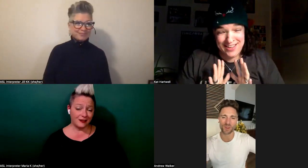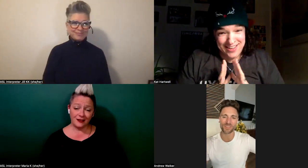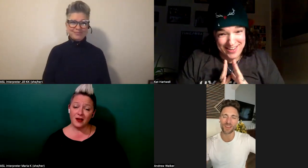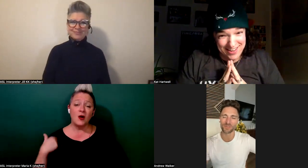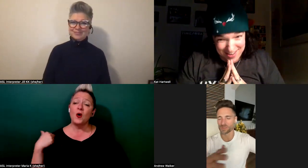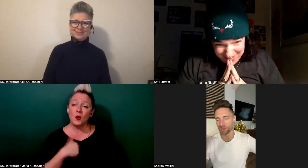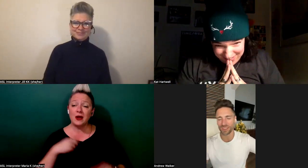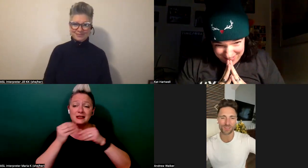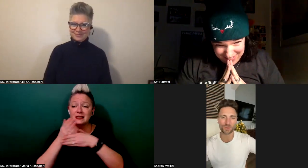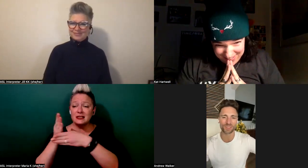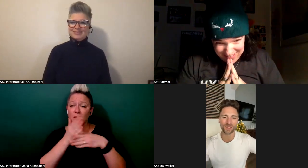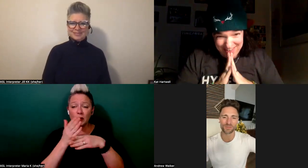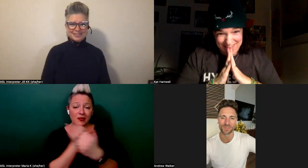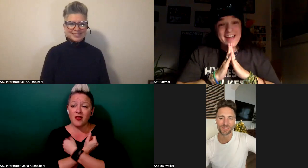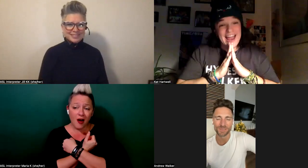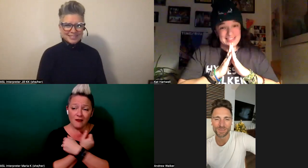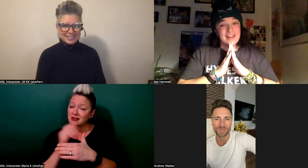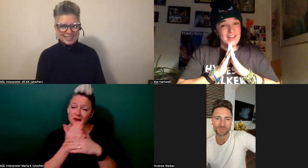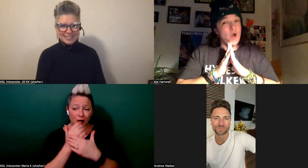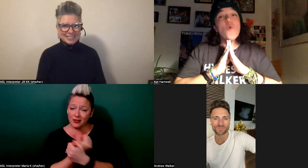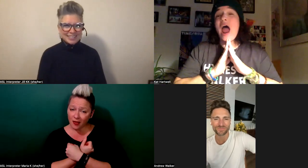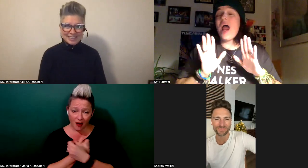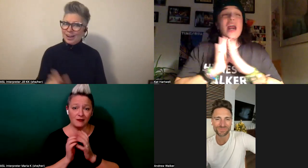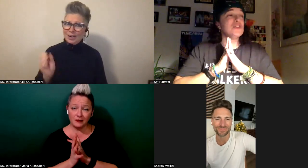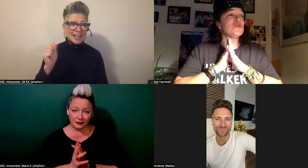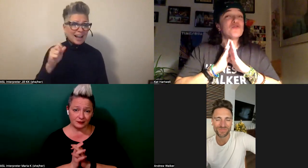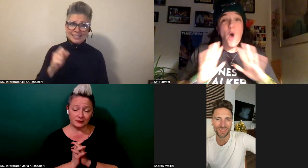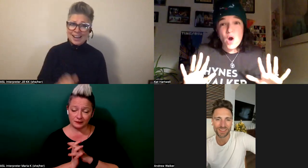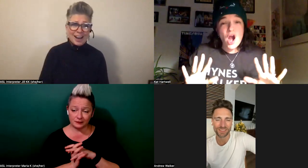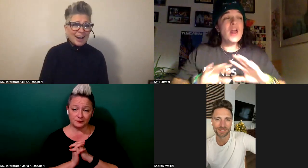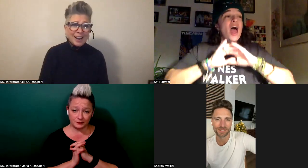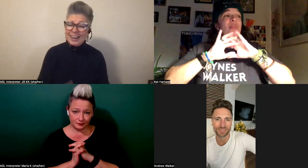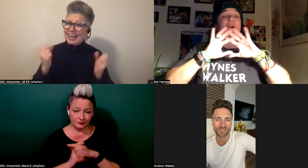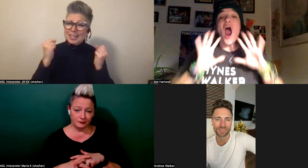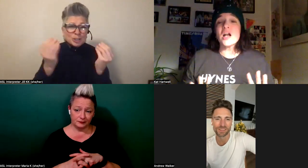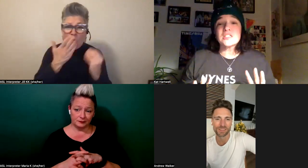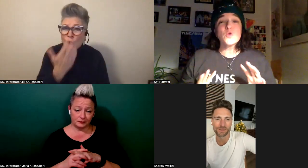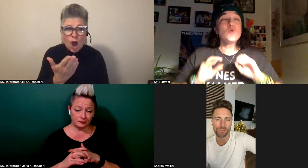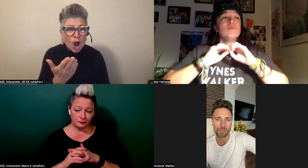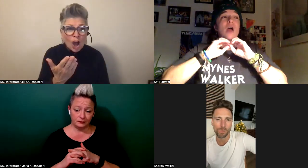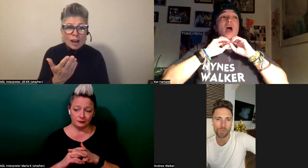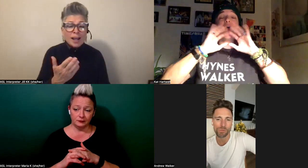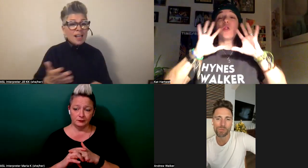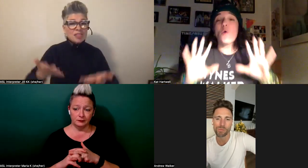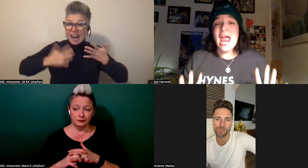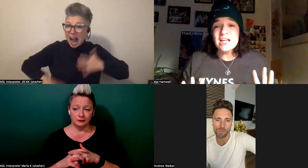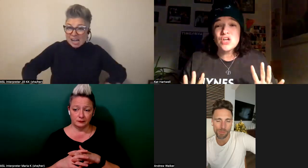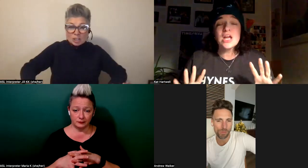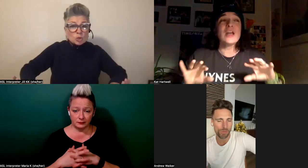we spread the love. You got to spread the love. Yeah, and token, the costume,